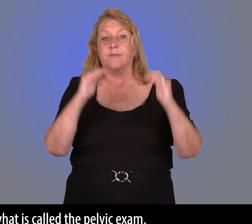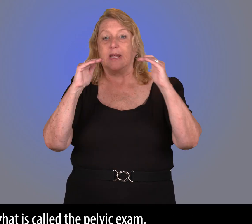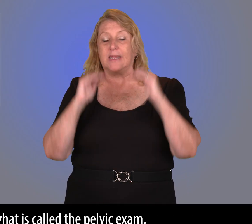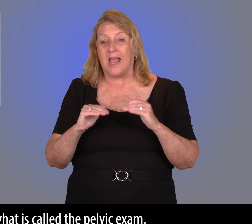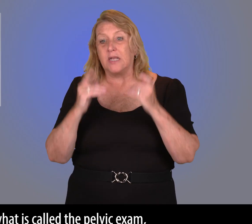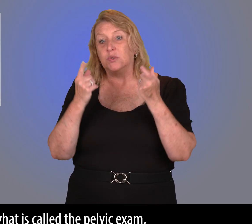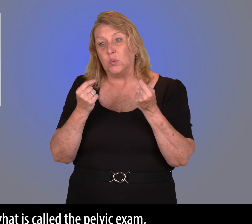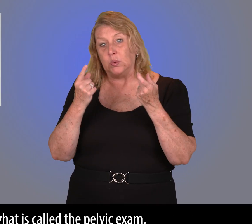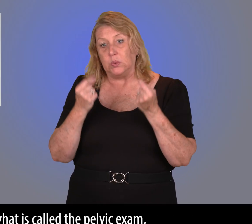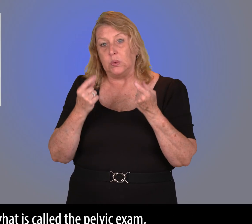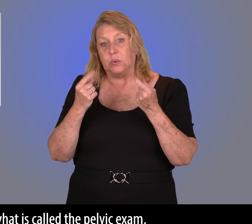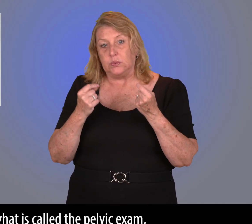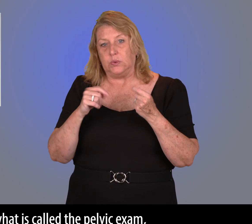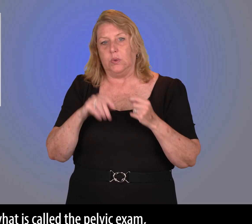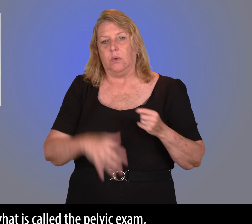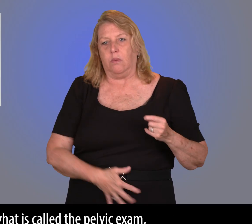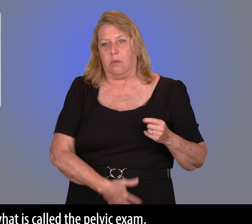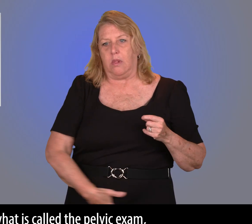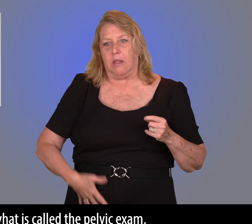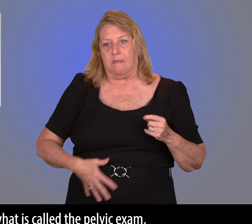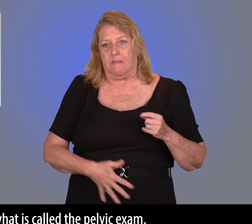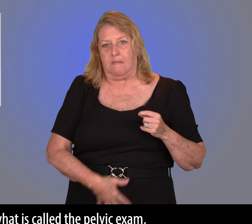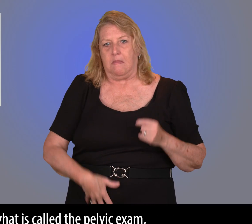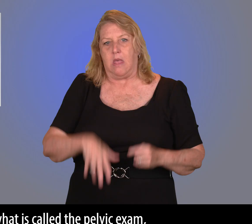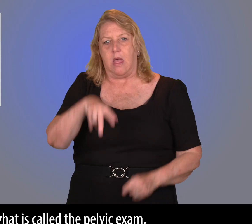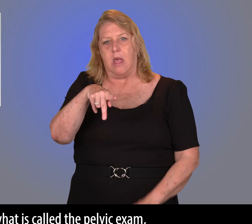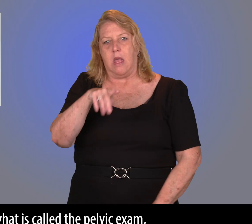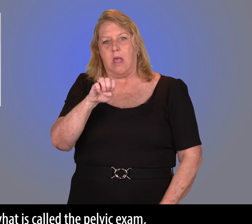Next is what is called the pelvic exam,